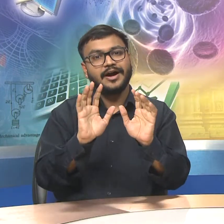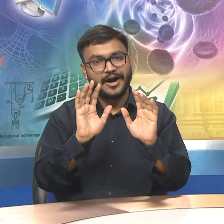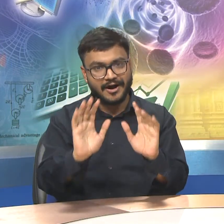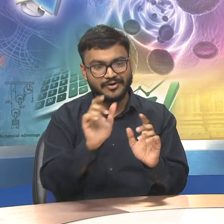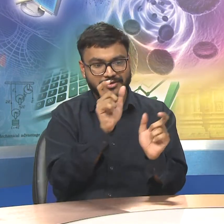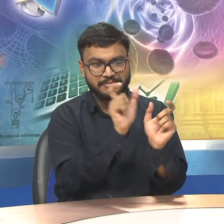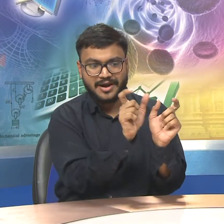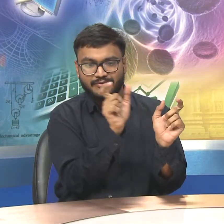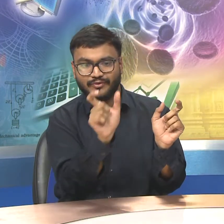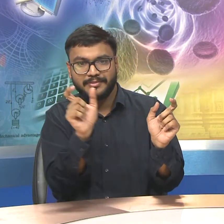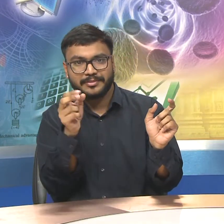different.